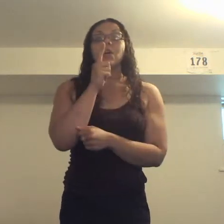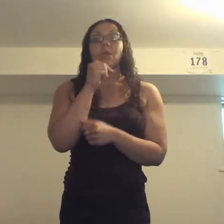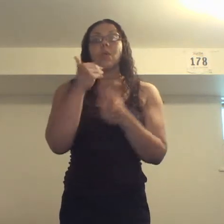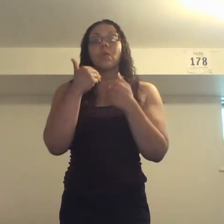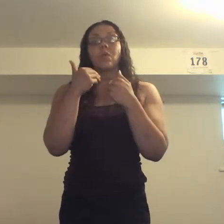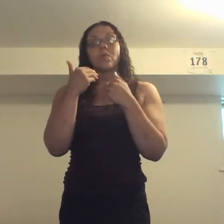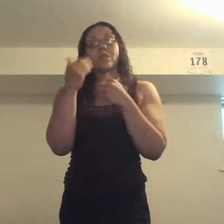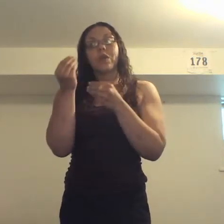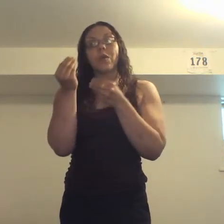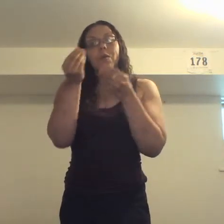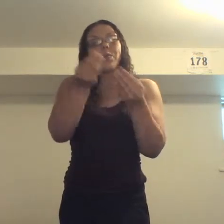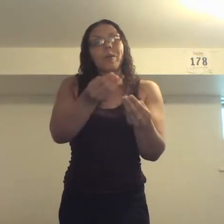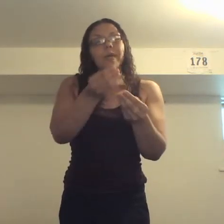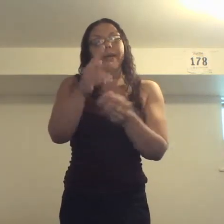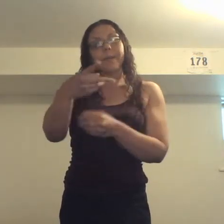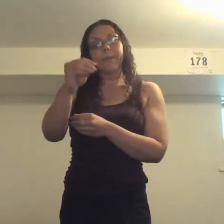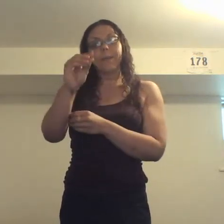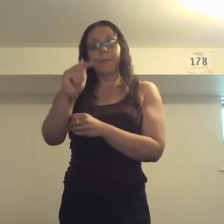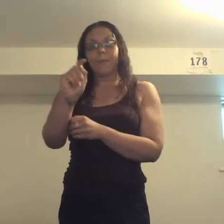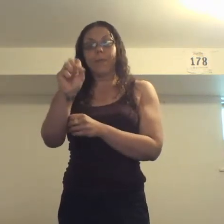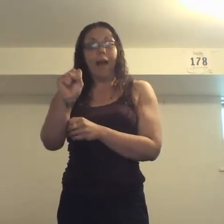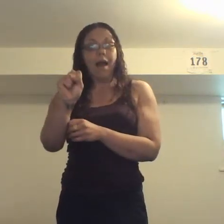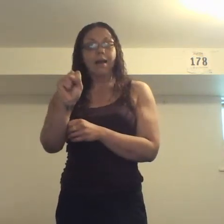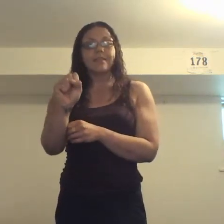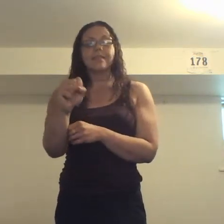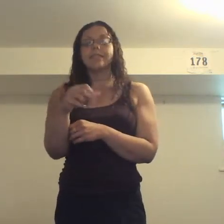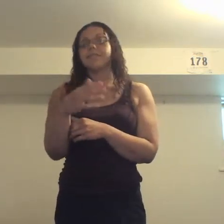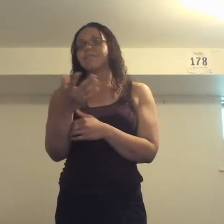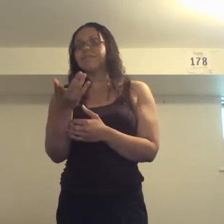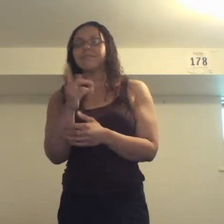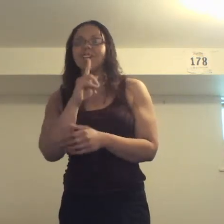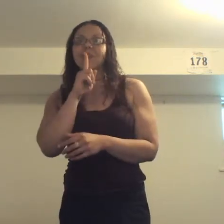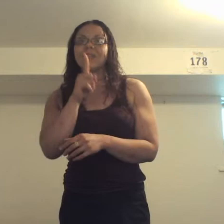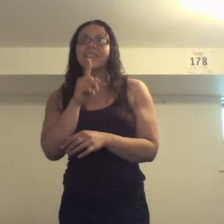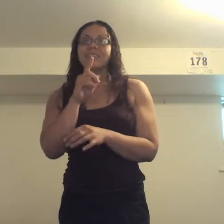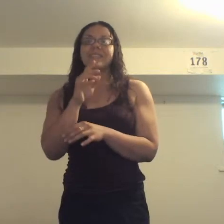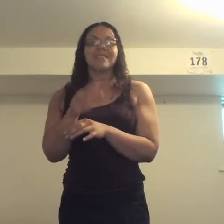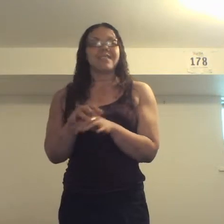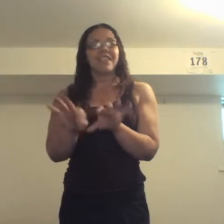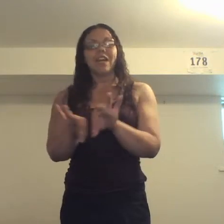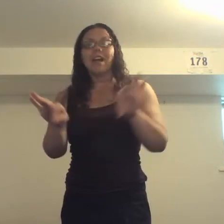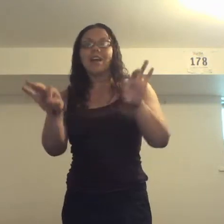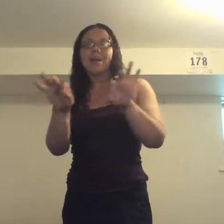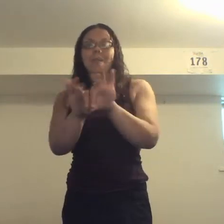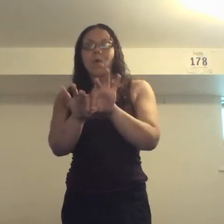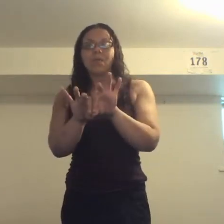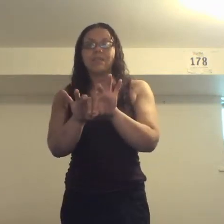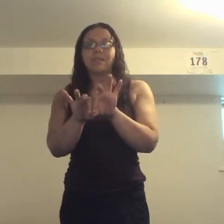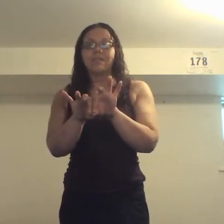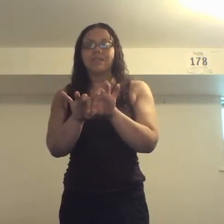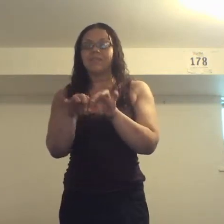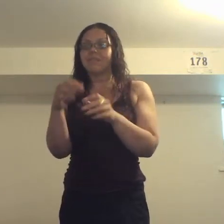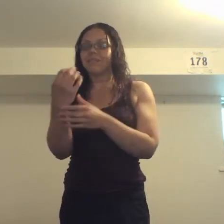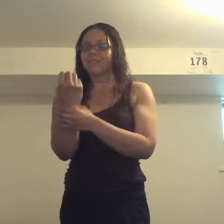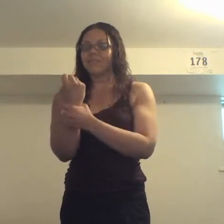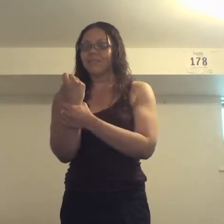and just really dial it in so that everybody's feeling like they have things that they can contribute to the trip